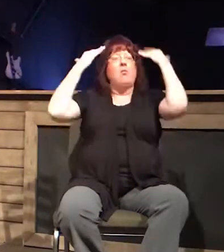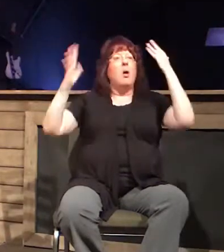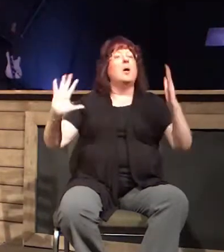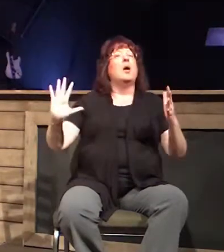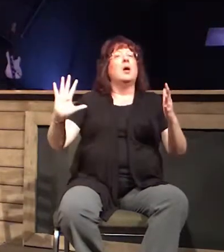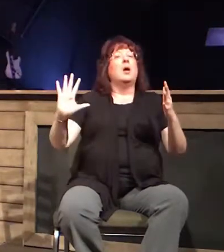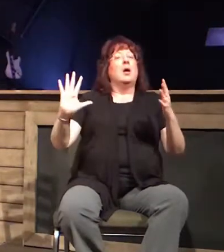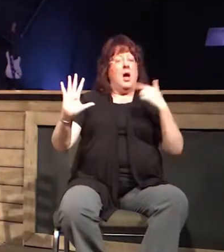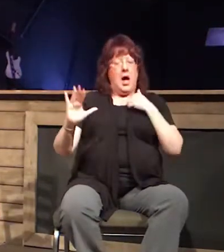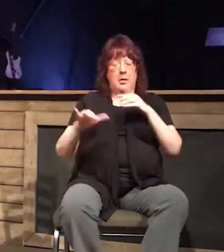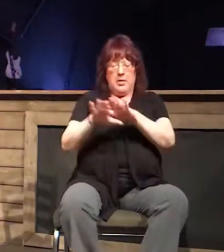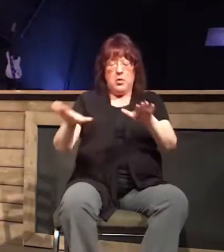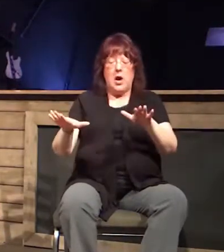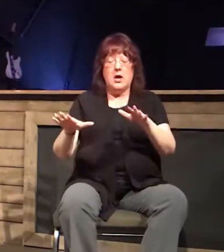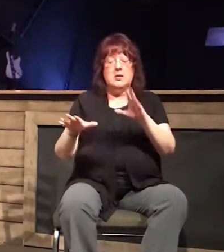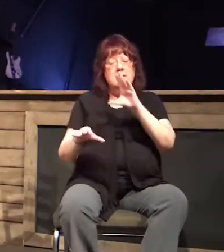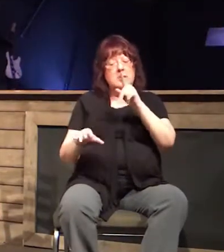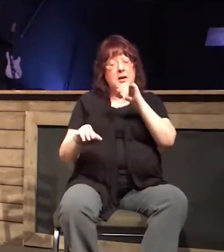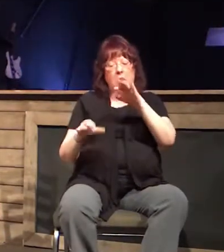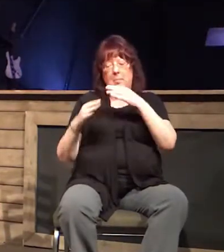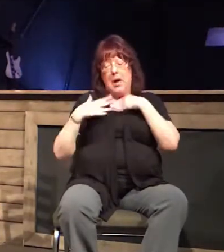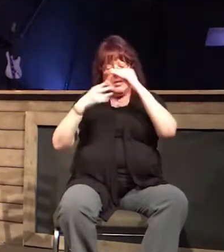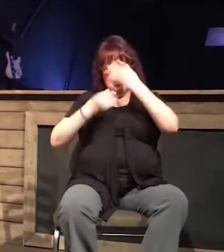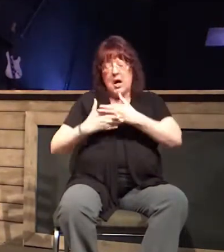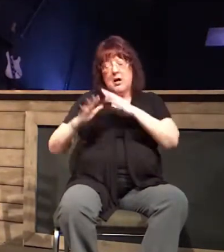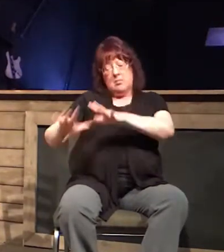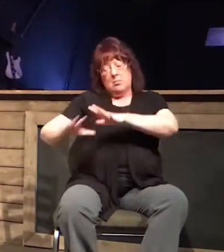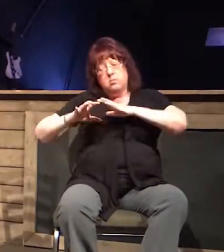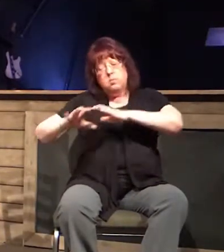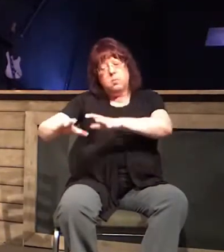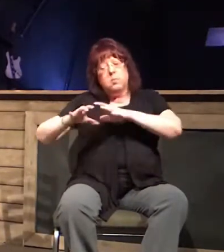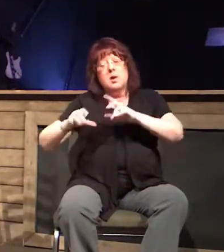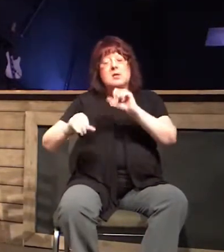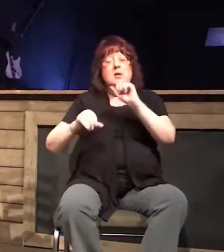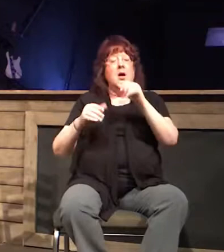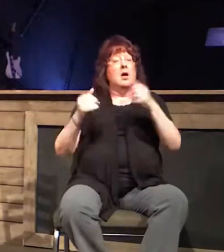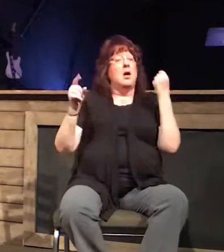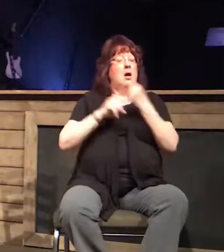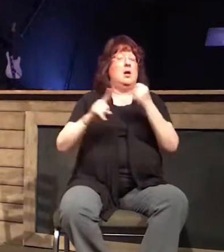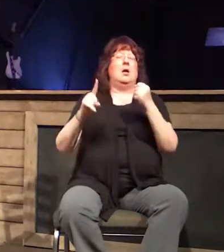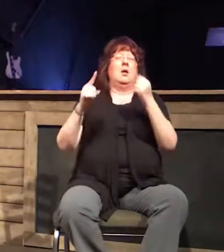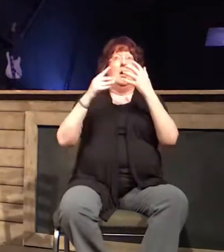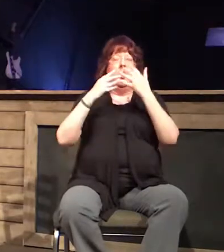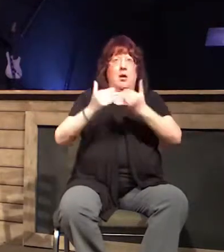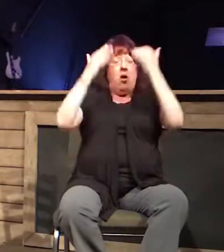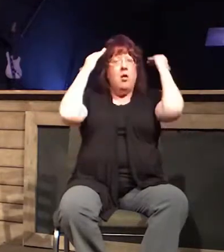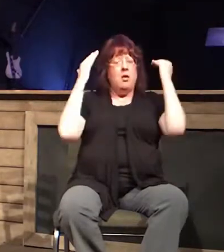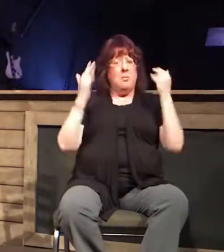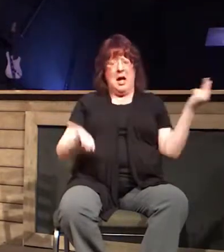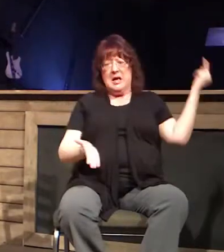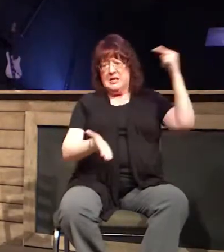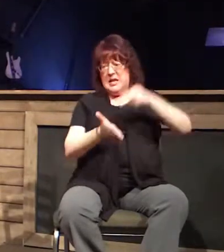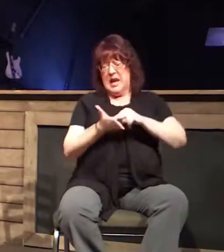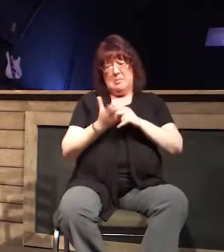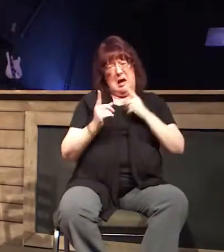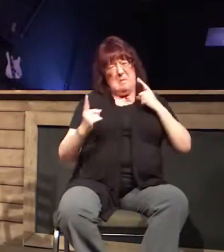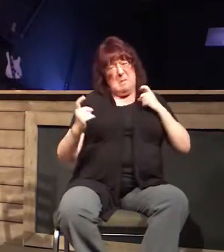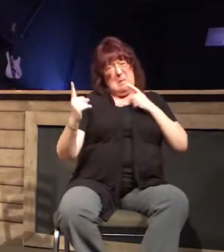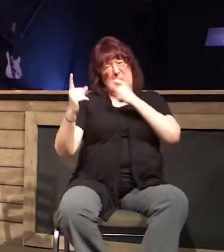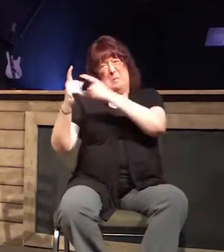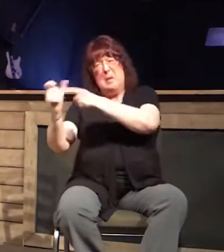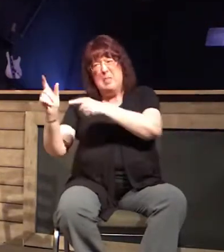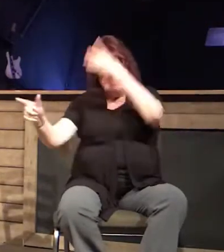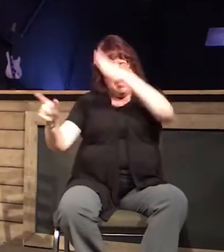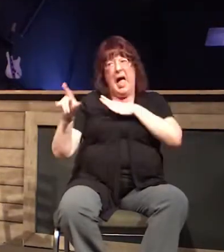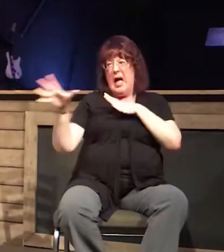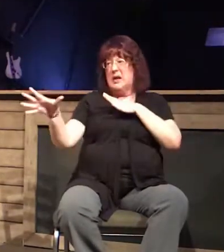scene. I am on the ground, they're doing CPR on my son, reenacting the CPR on my son. All of a sudden, I just get overcome. I stand up and I charge towards this young